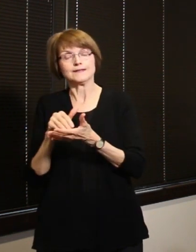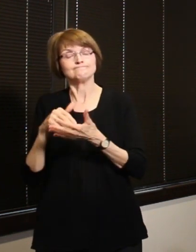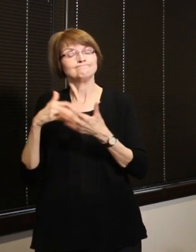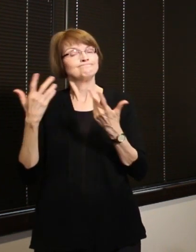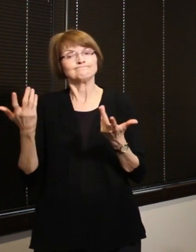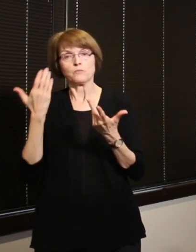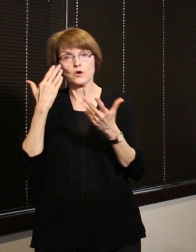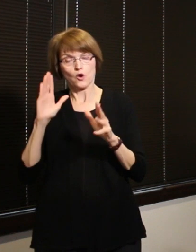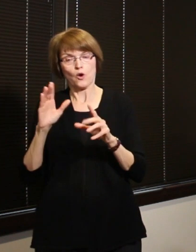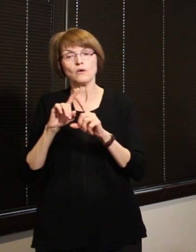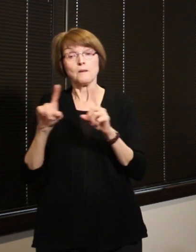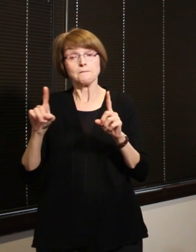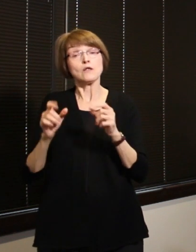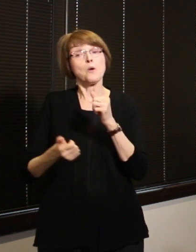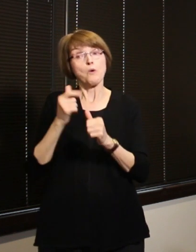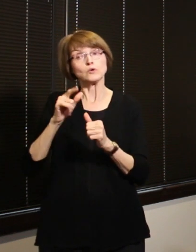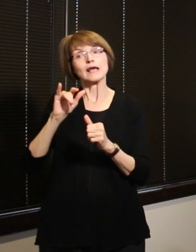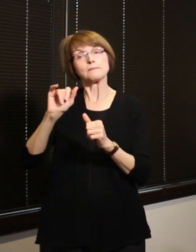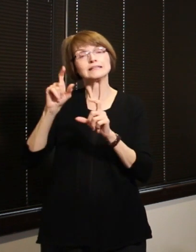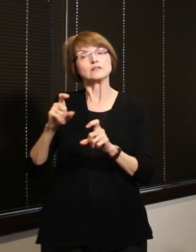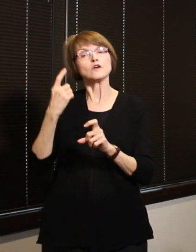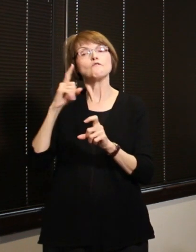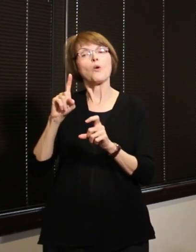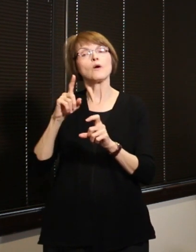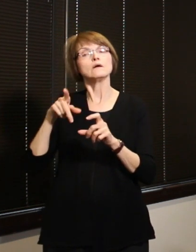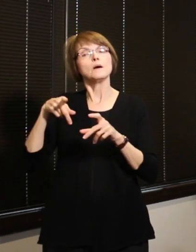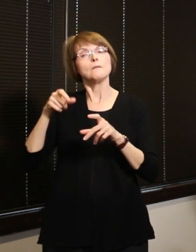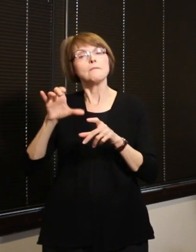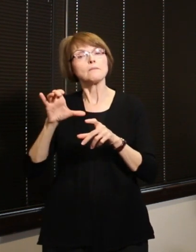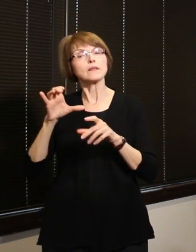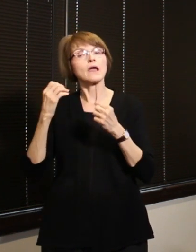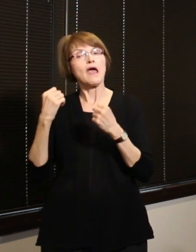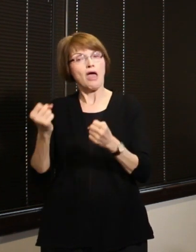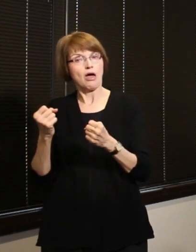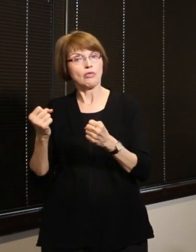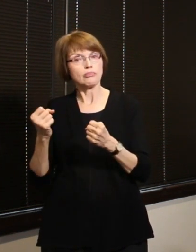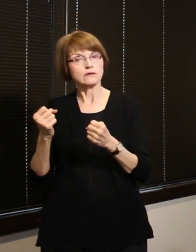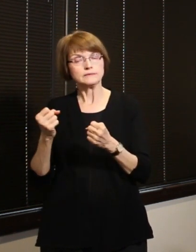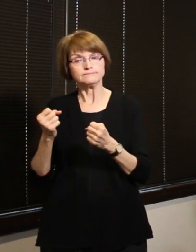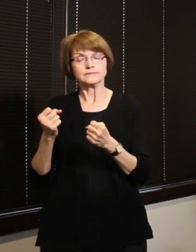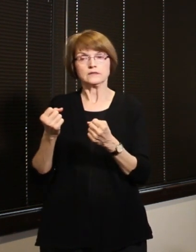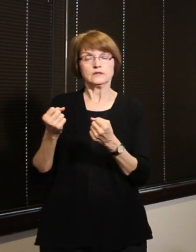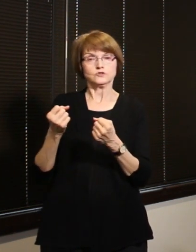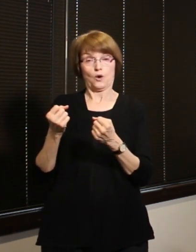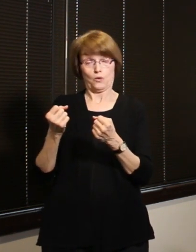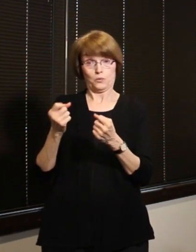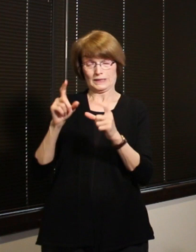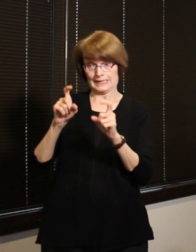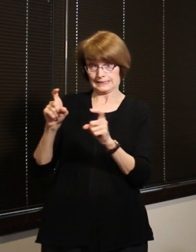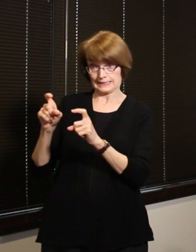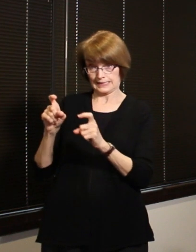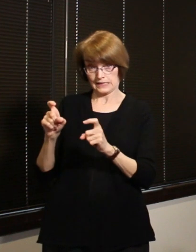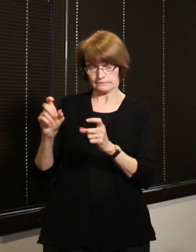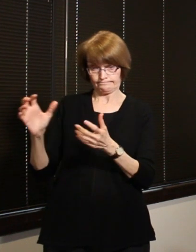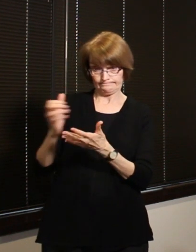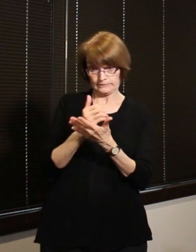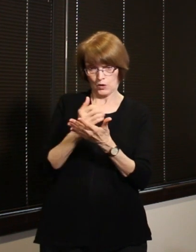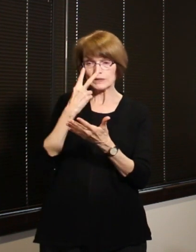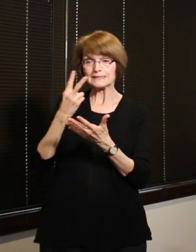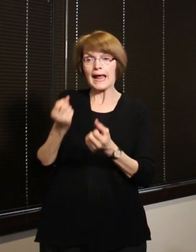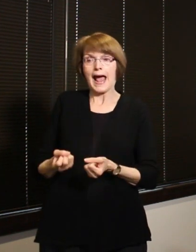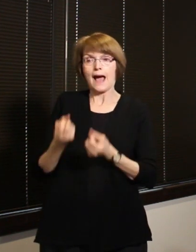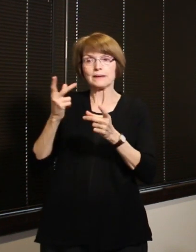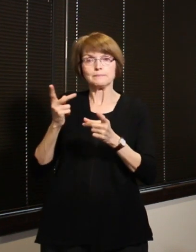that is it can tell us what the prevalence is, so it's called a prevalence study, what the prevalence is or the number of people